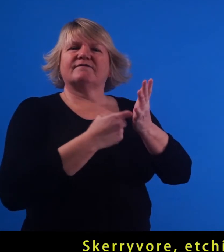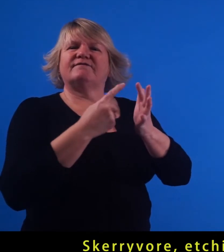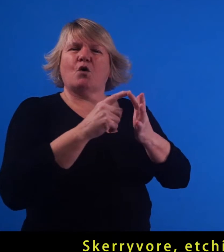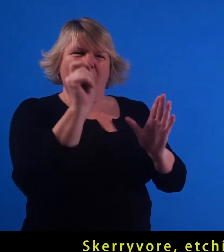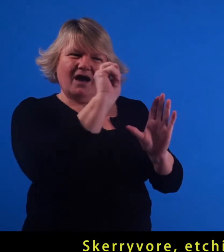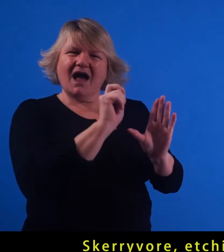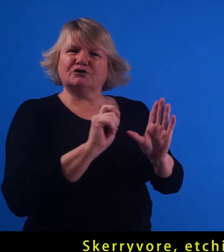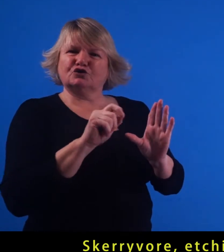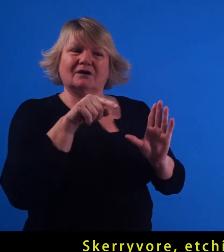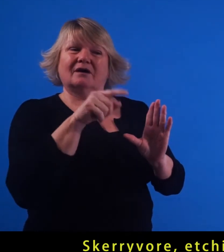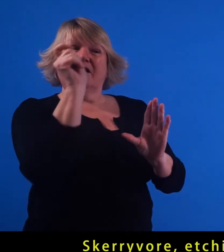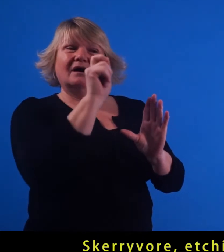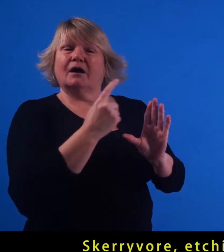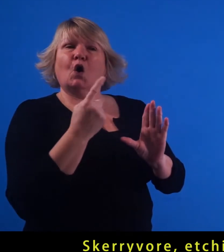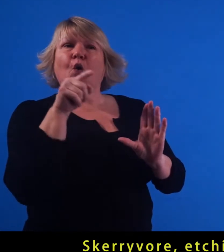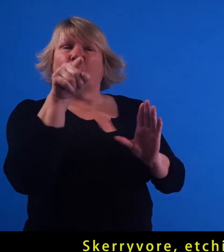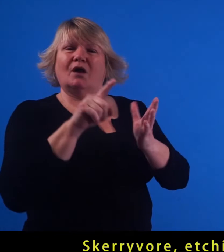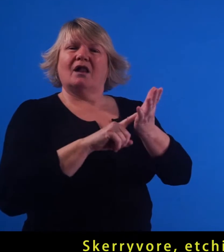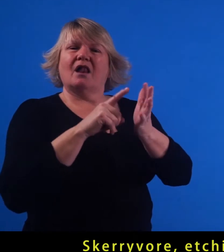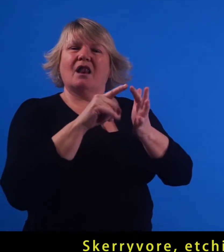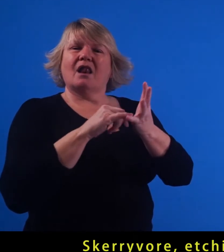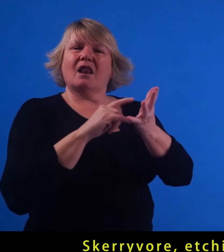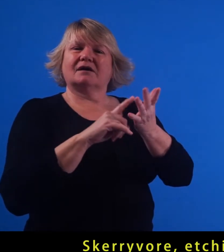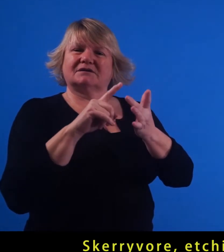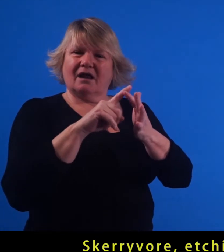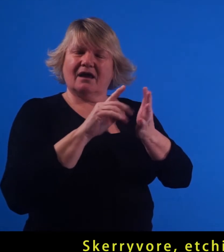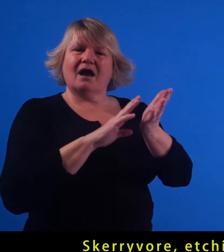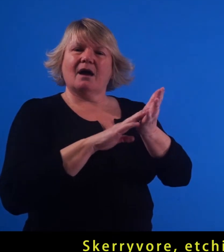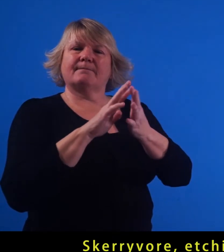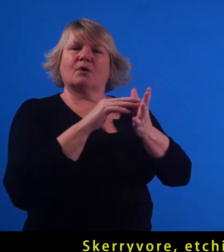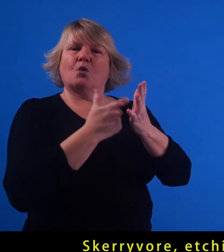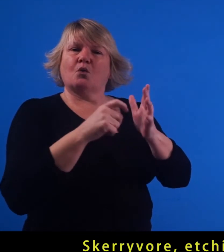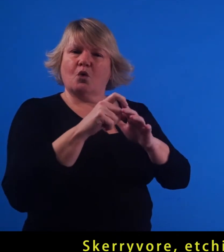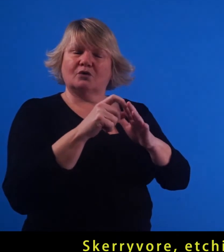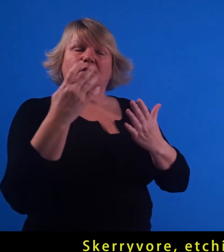Skerryvore, Etching, Leslie M. Ward,